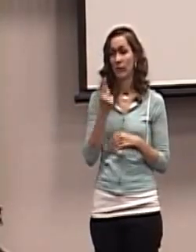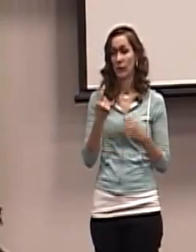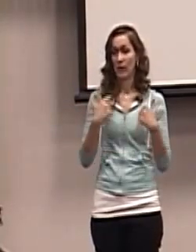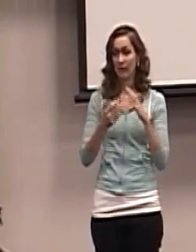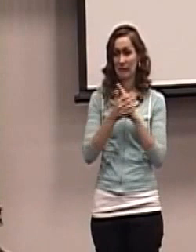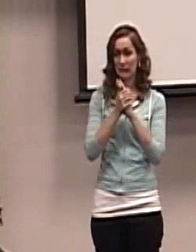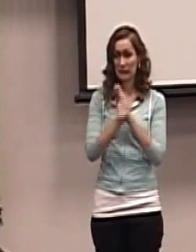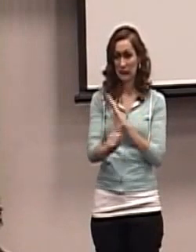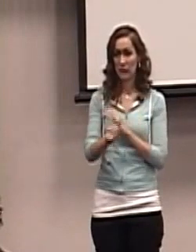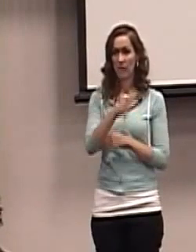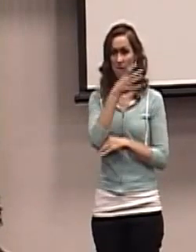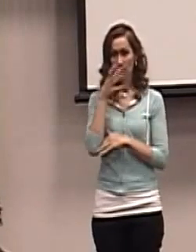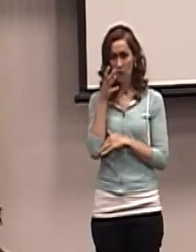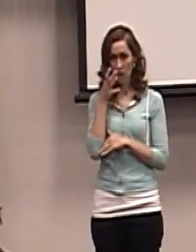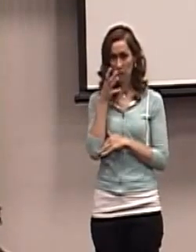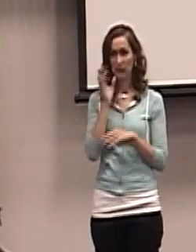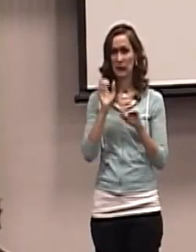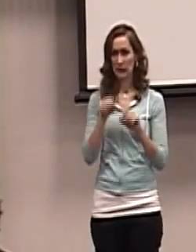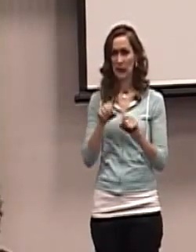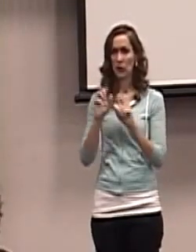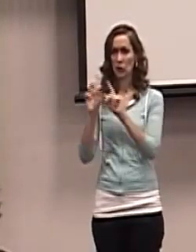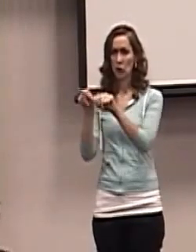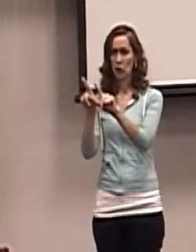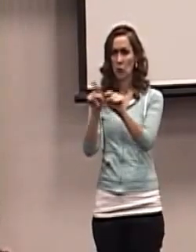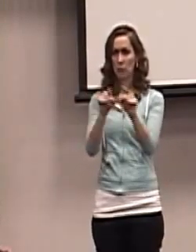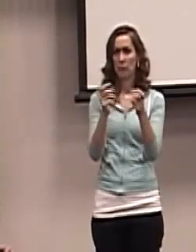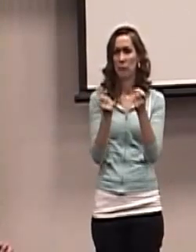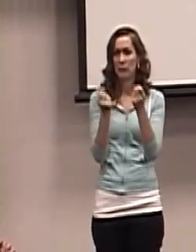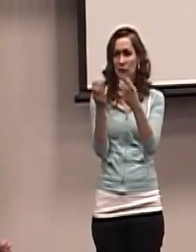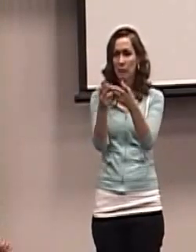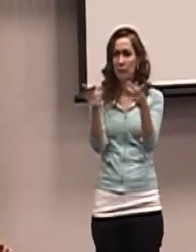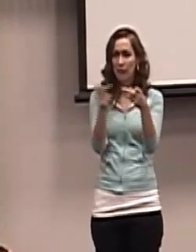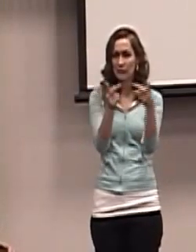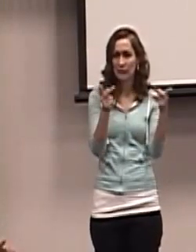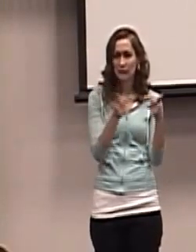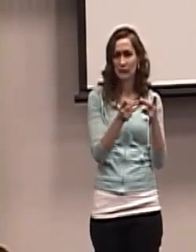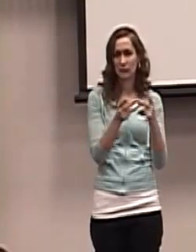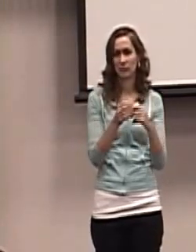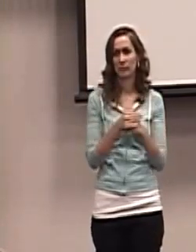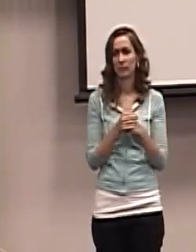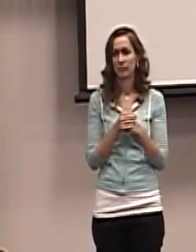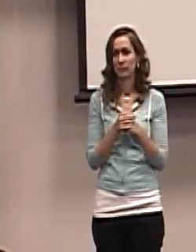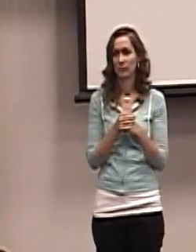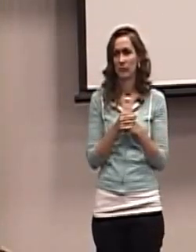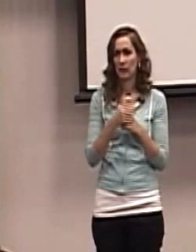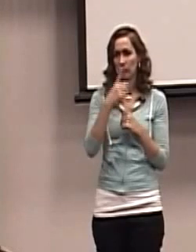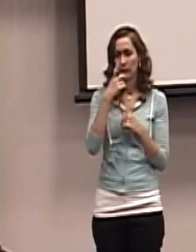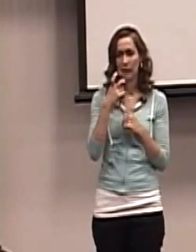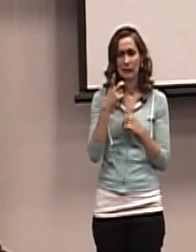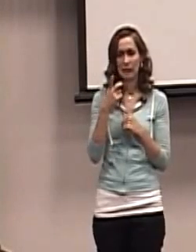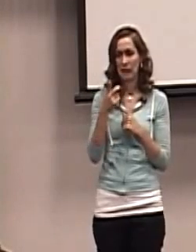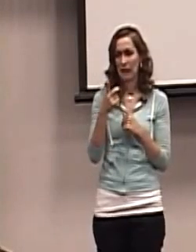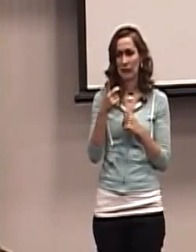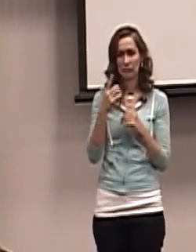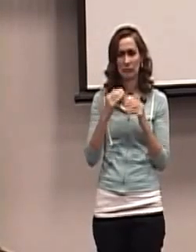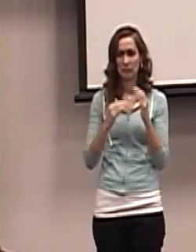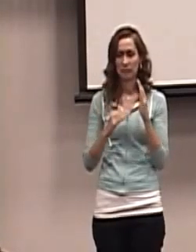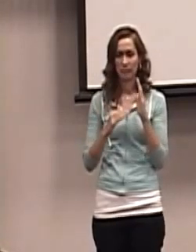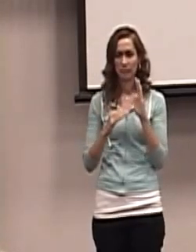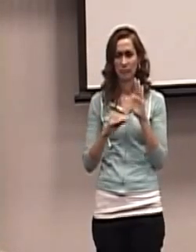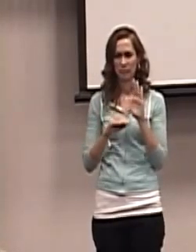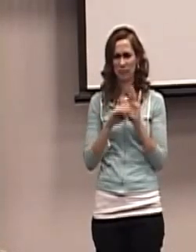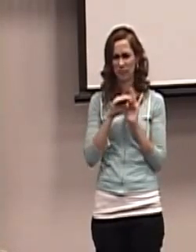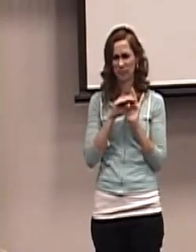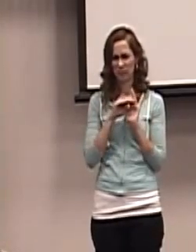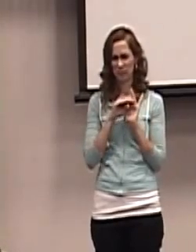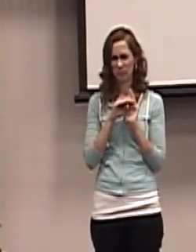many places around the world, the level of agricultural expertise is very low. And